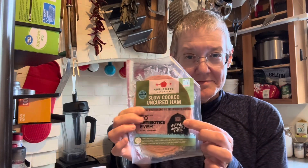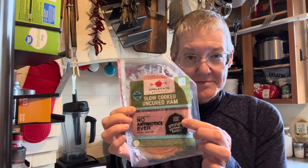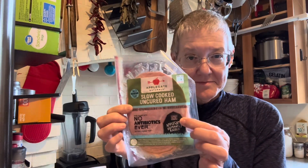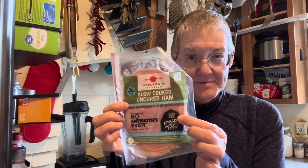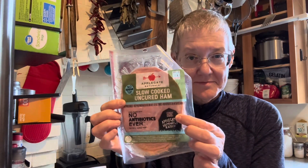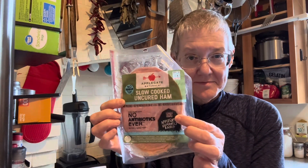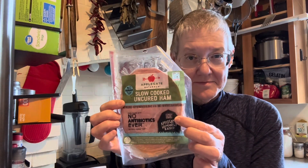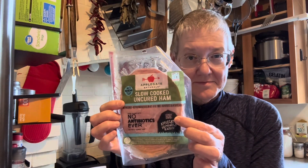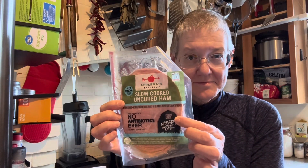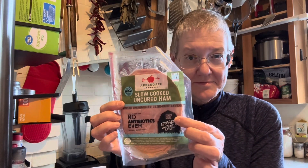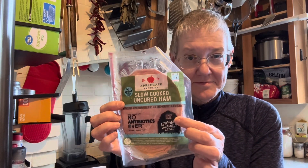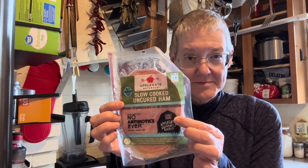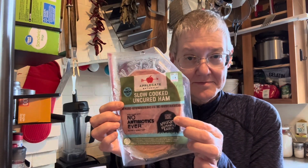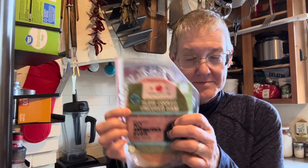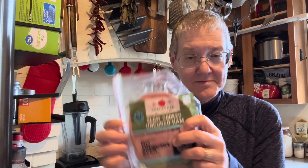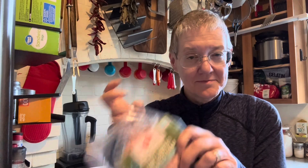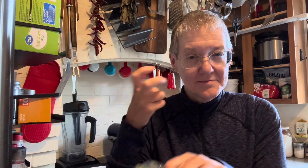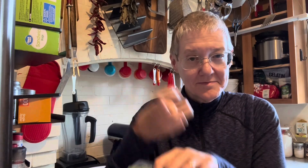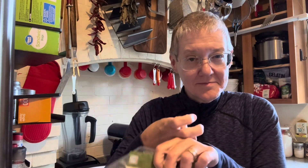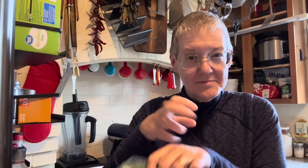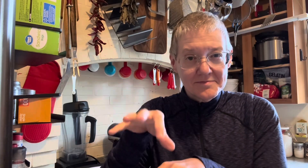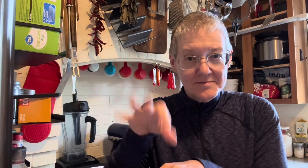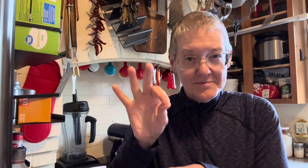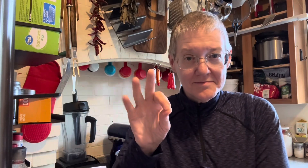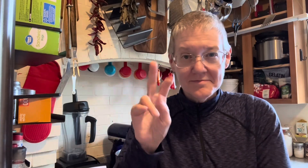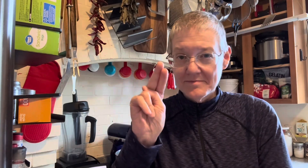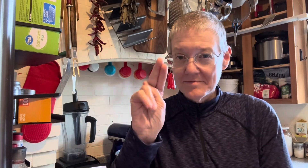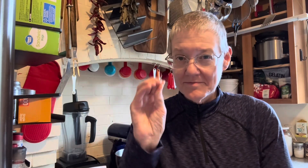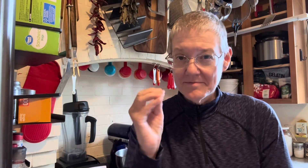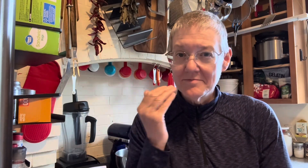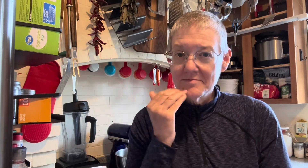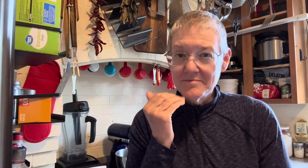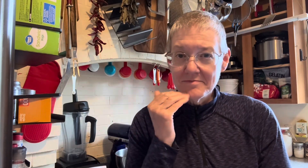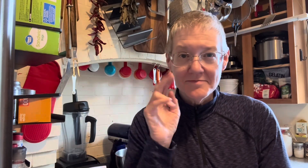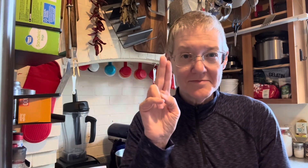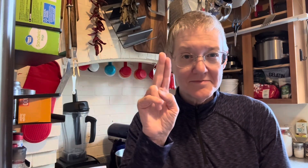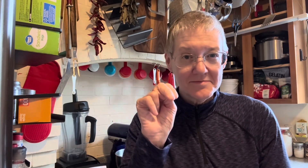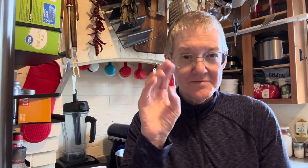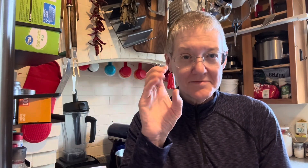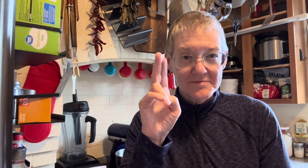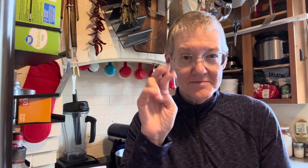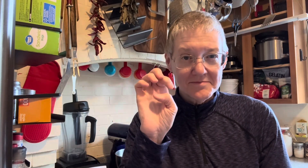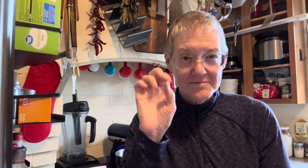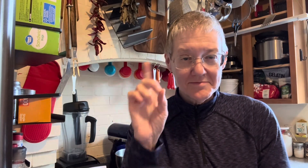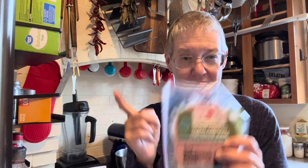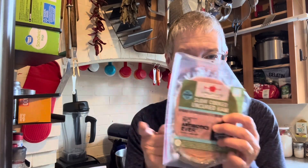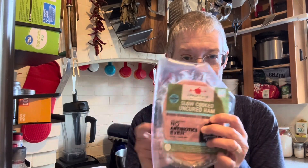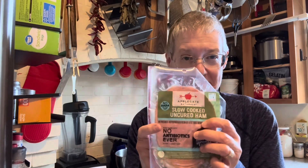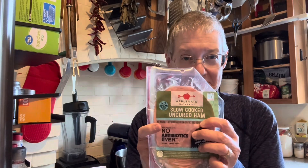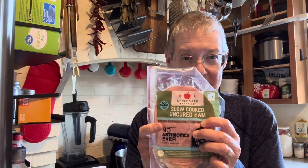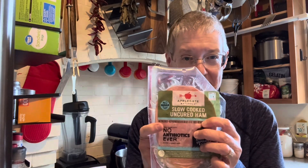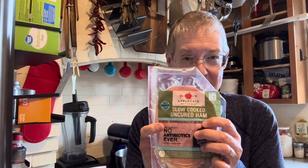This is what I'm using. It's hard to find no sugar uncured ham.